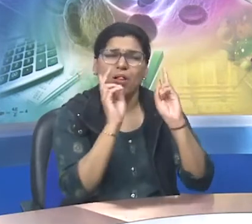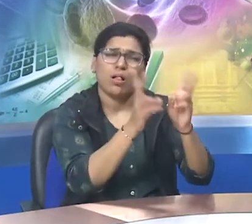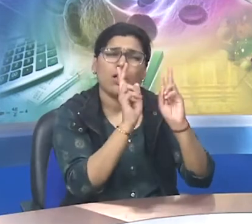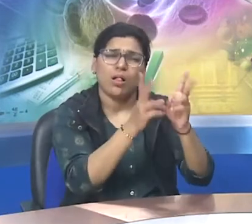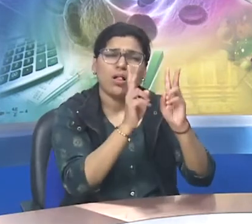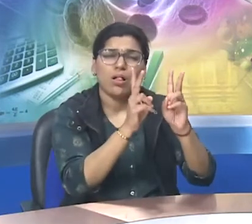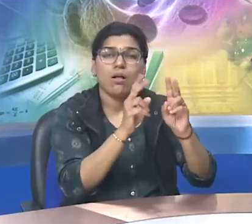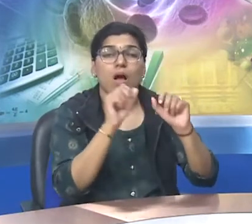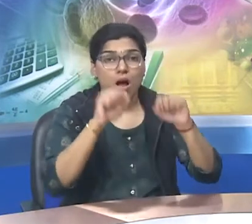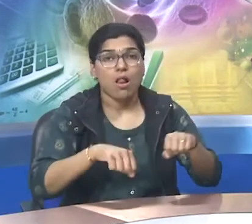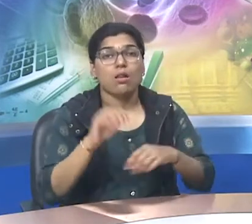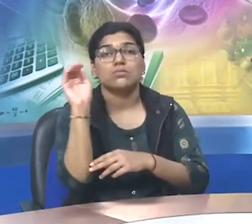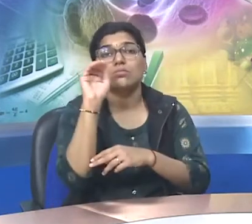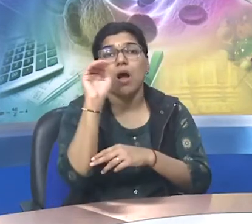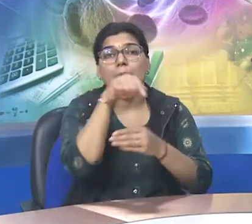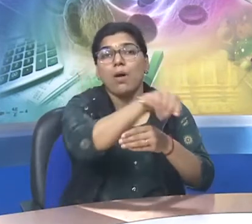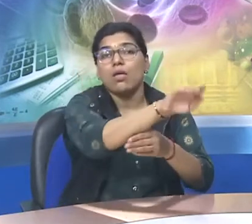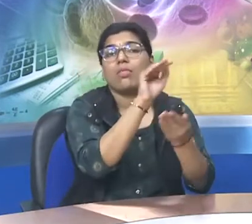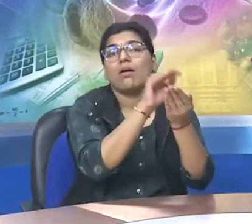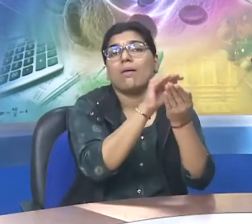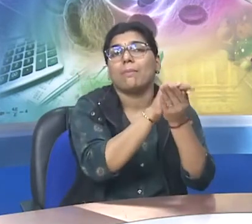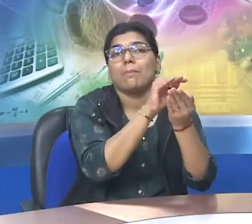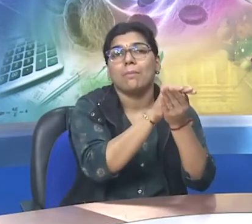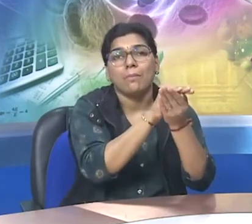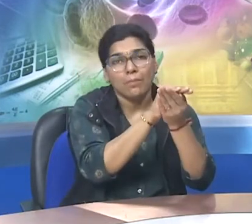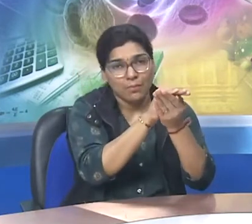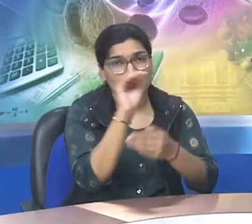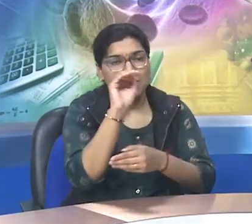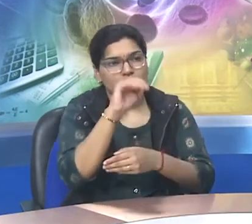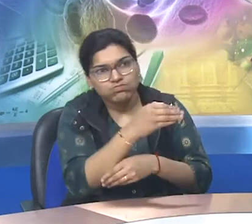the little Kamala Das